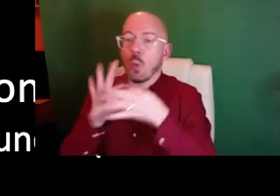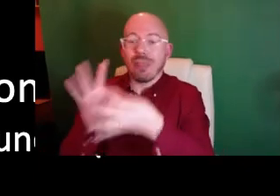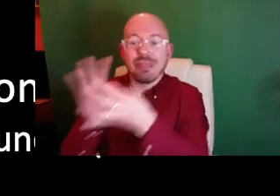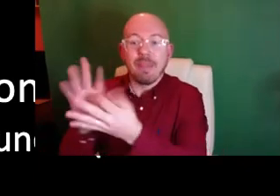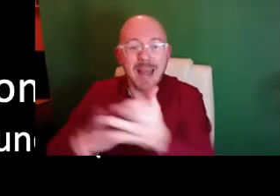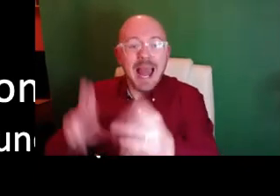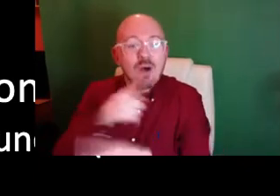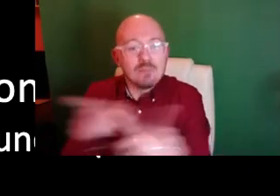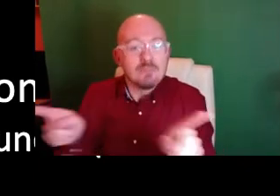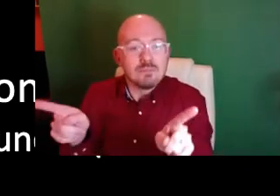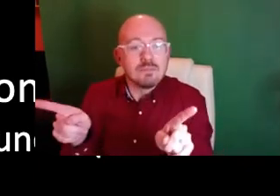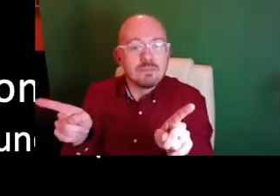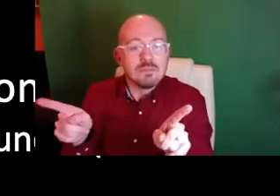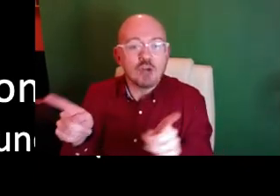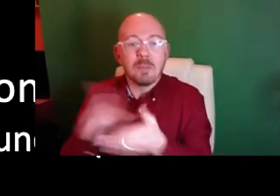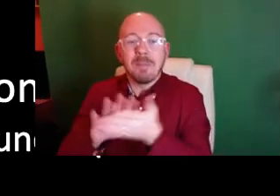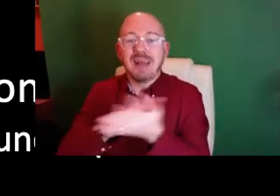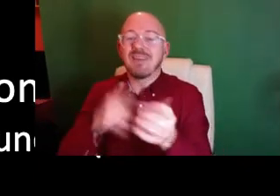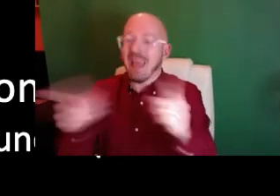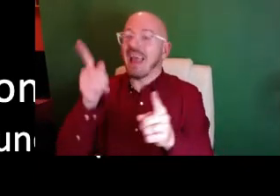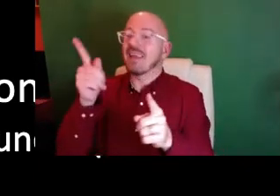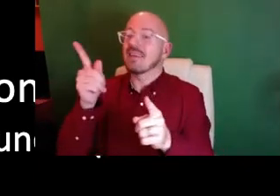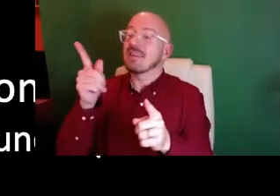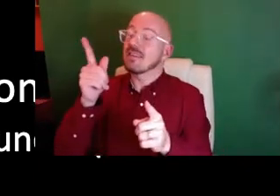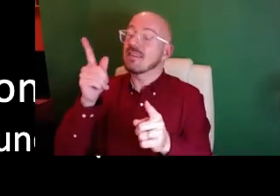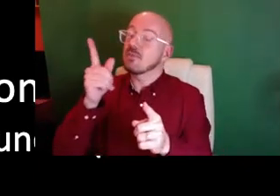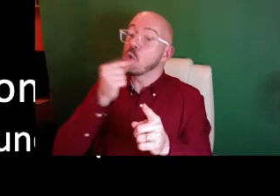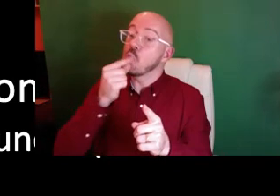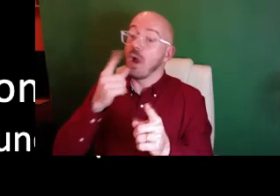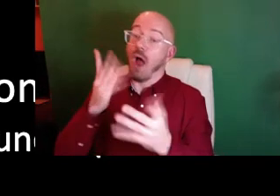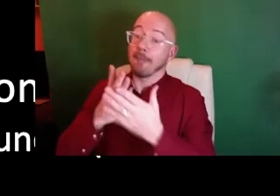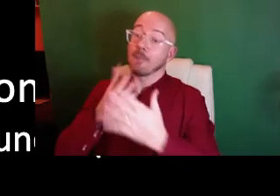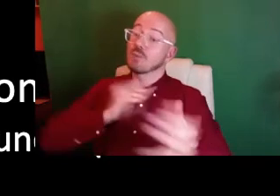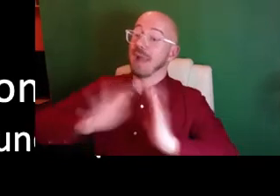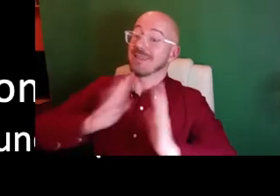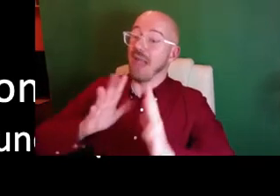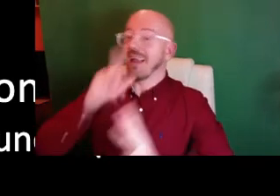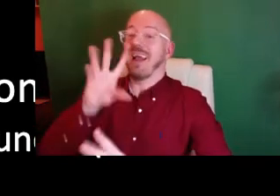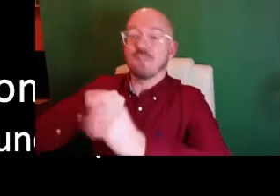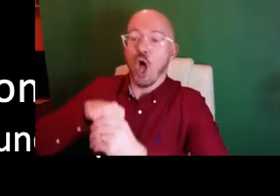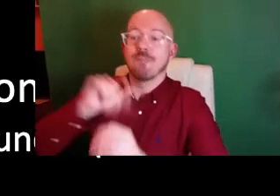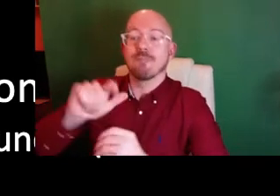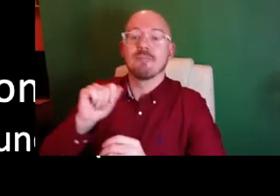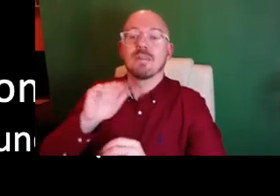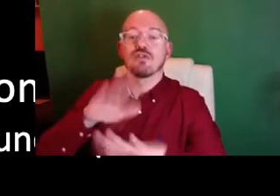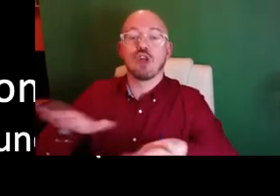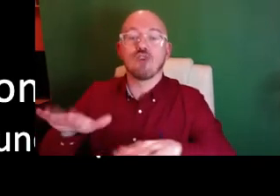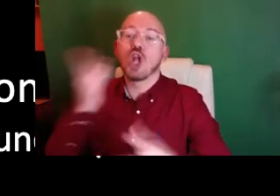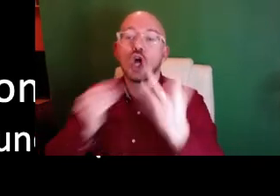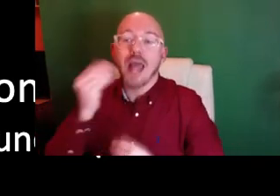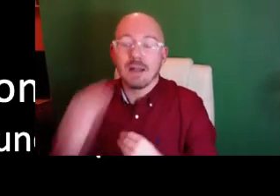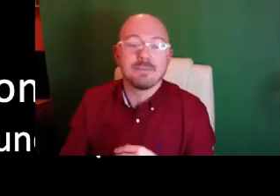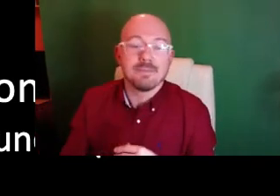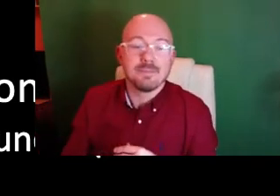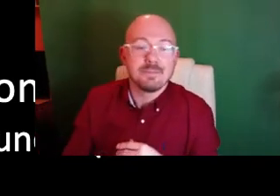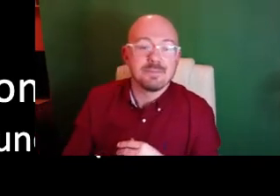That Education Scotland should lead on work with parents who use BSL so that they can get involved in their